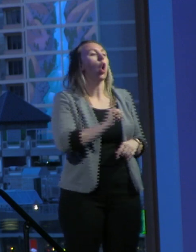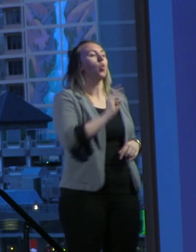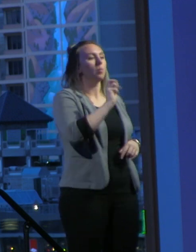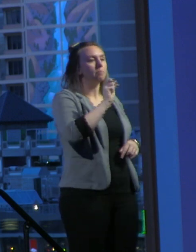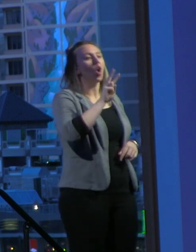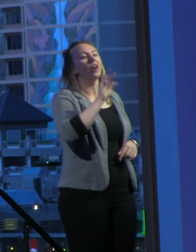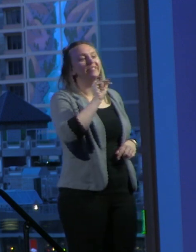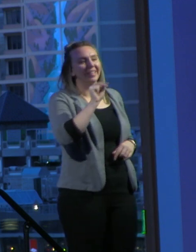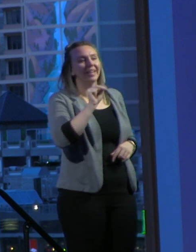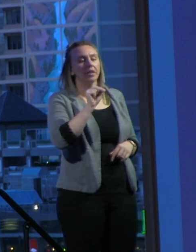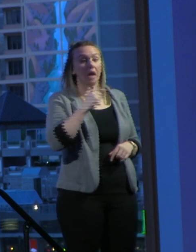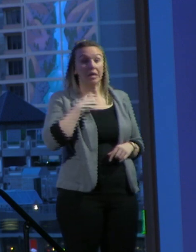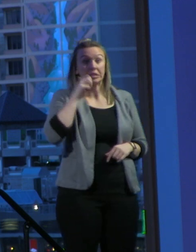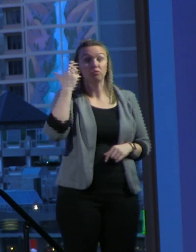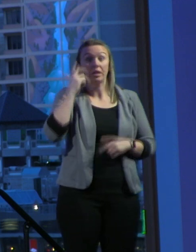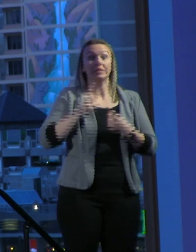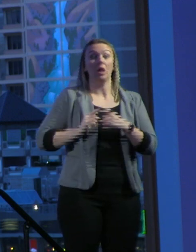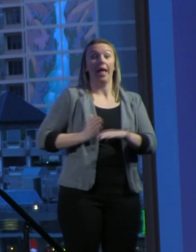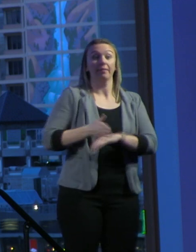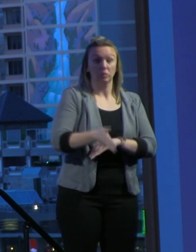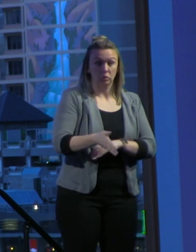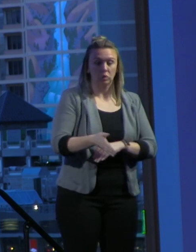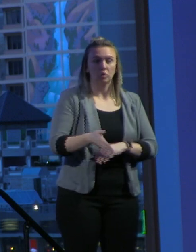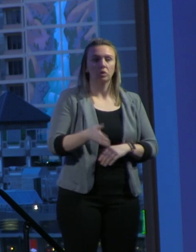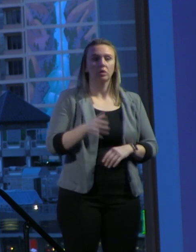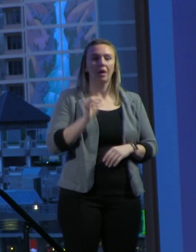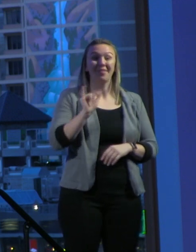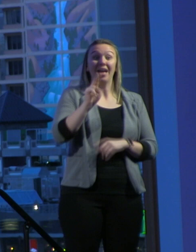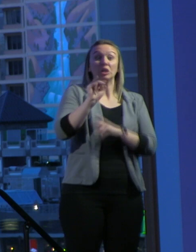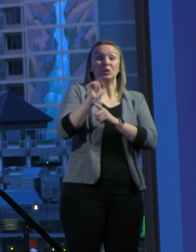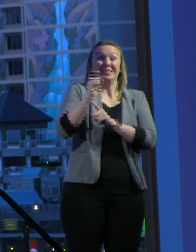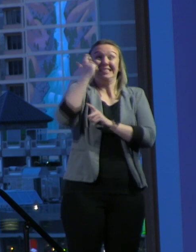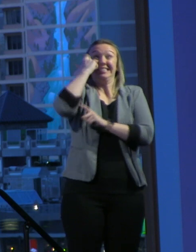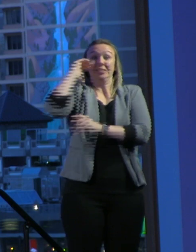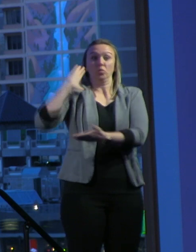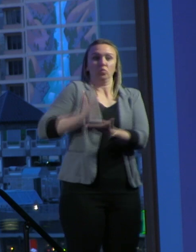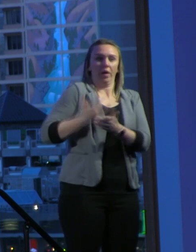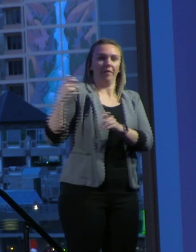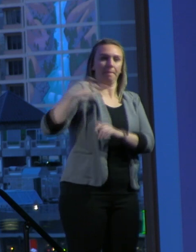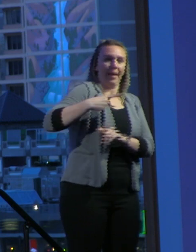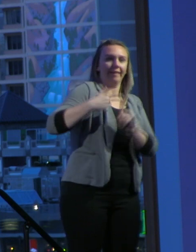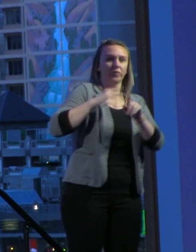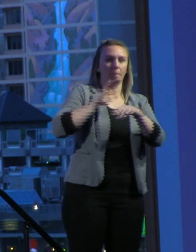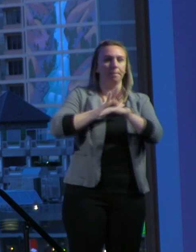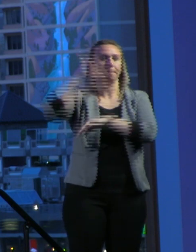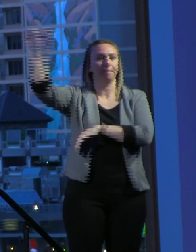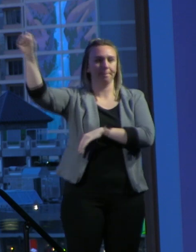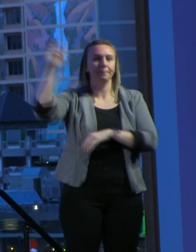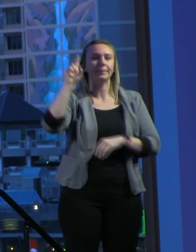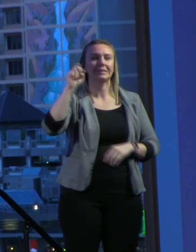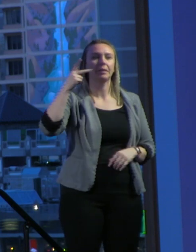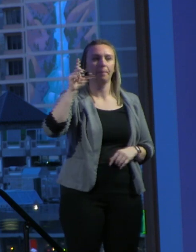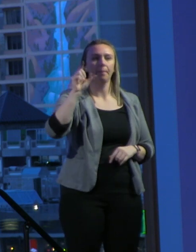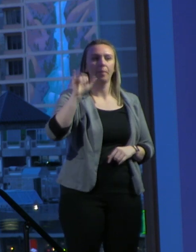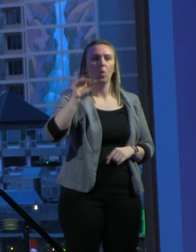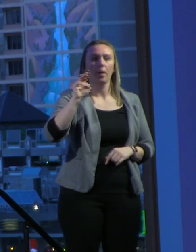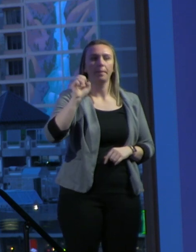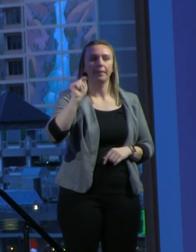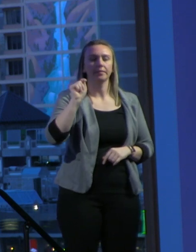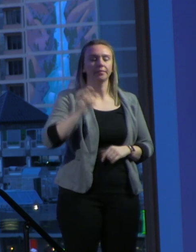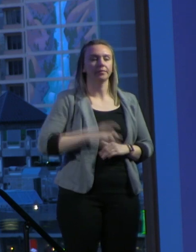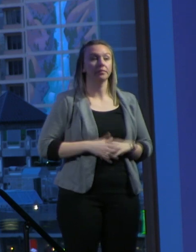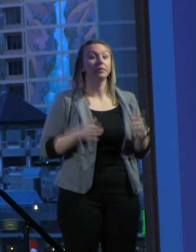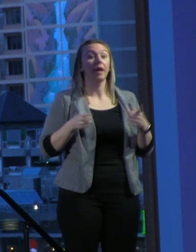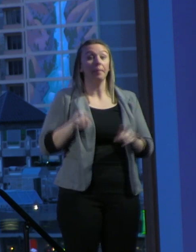Well, I didn't realize until afterwards that this unit just got back from deployment. And that